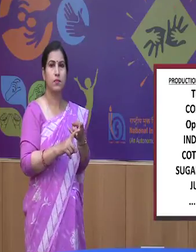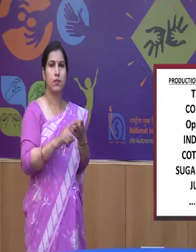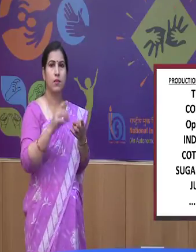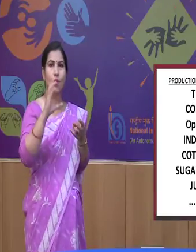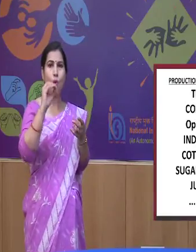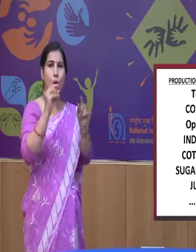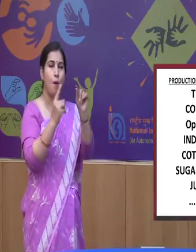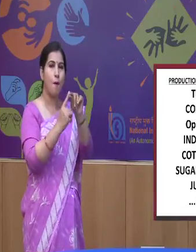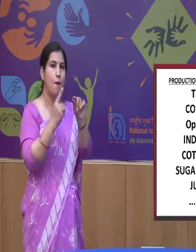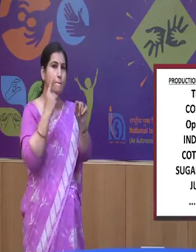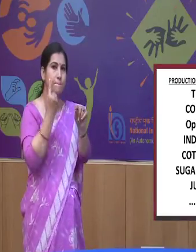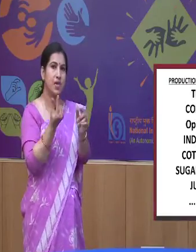opium,